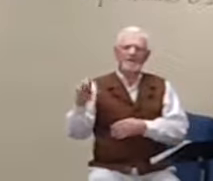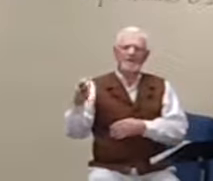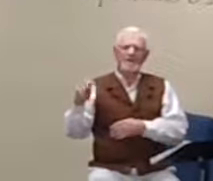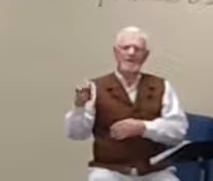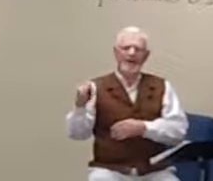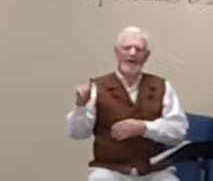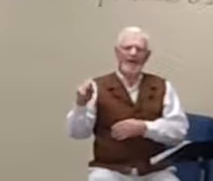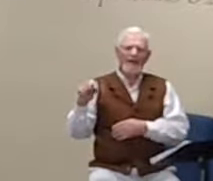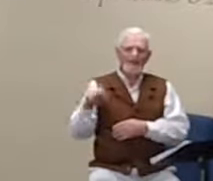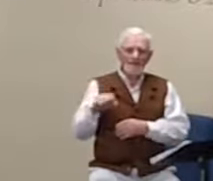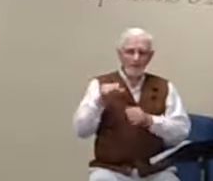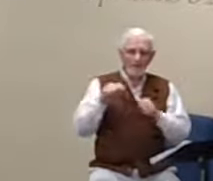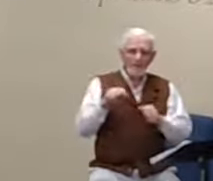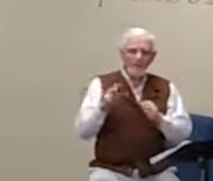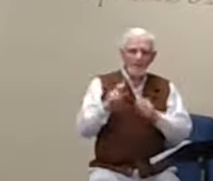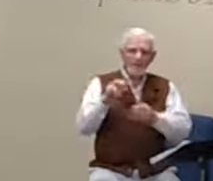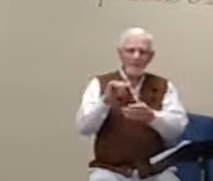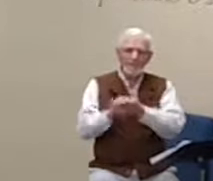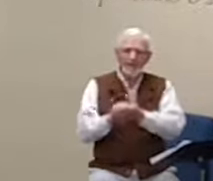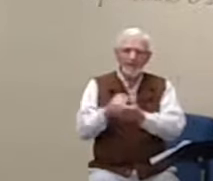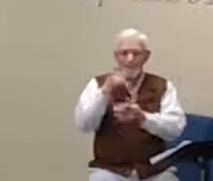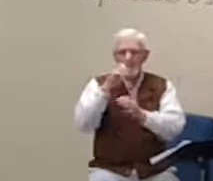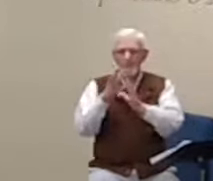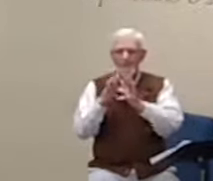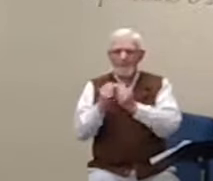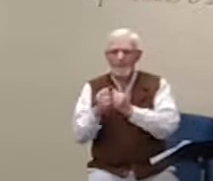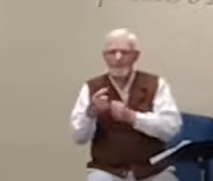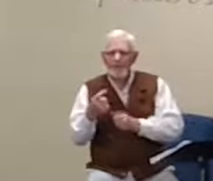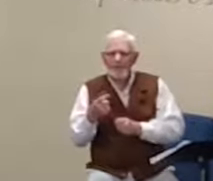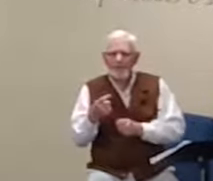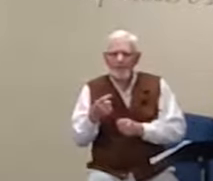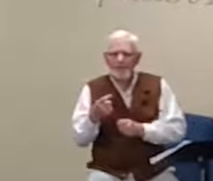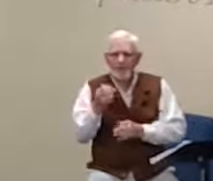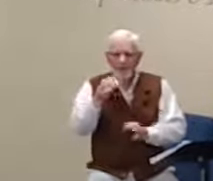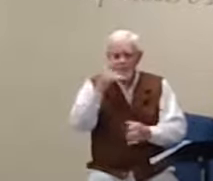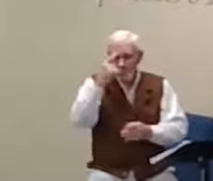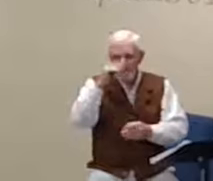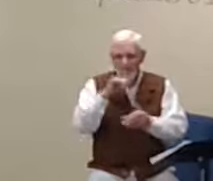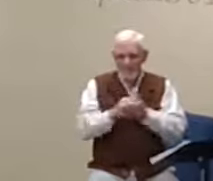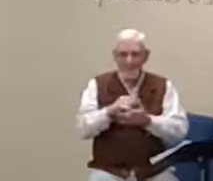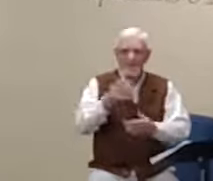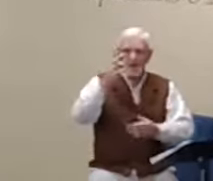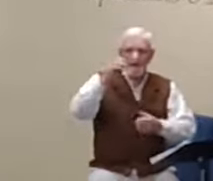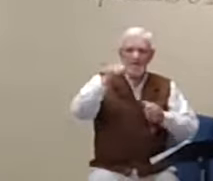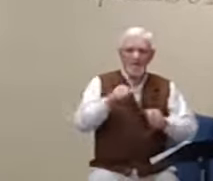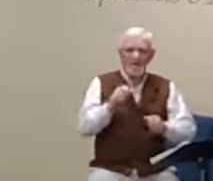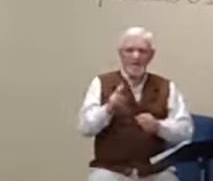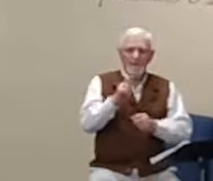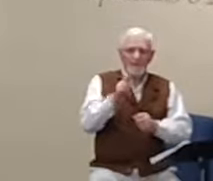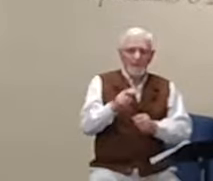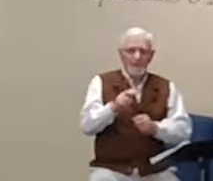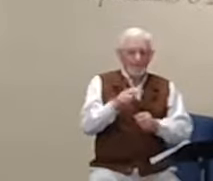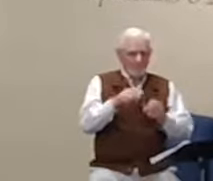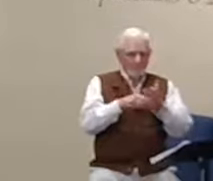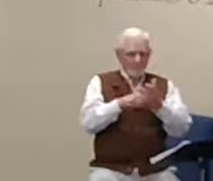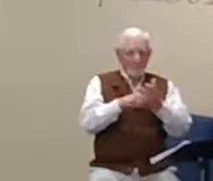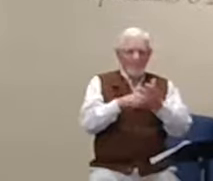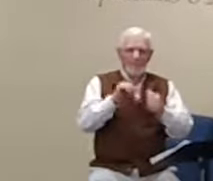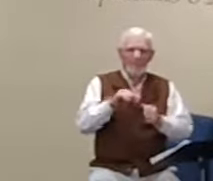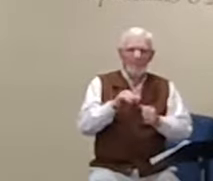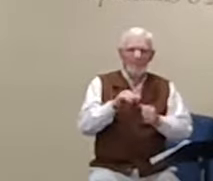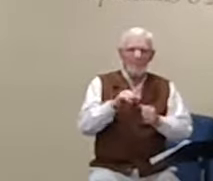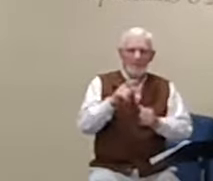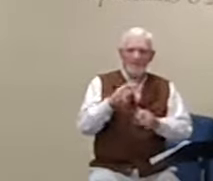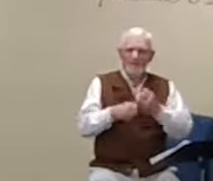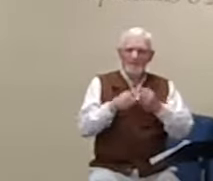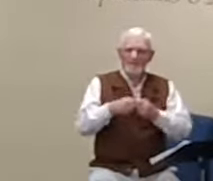use circumstances to speak to you. And if you think God can't use circumstances, then you're going to have a